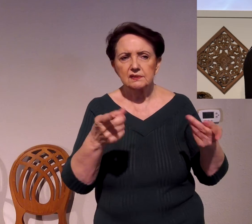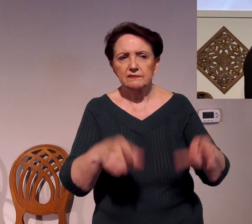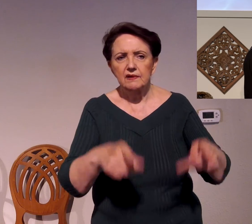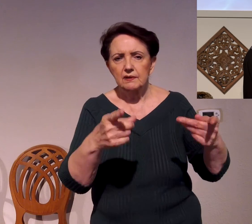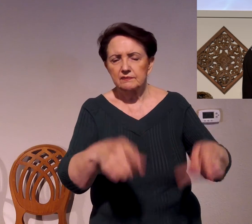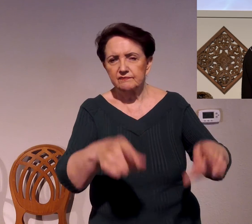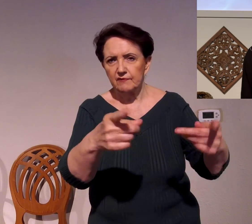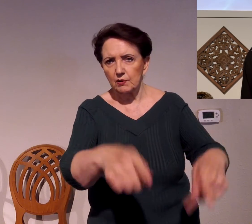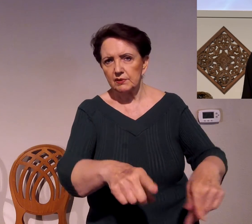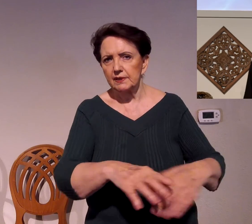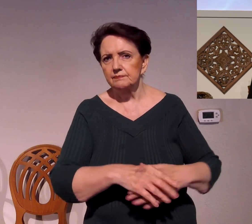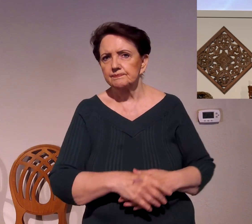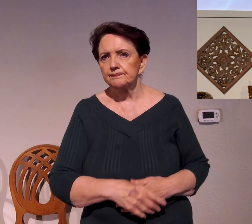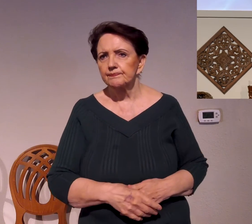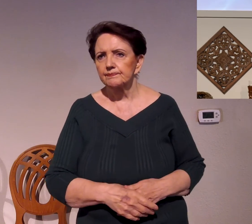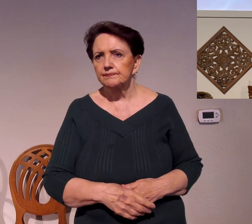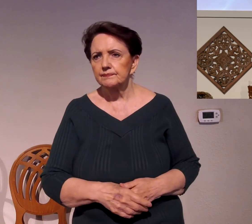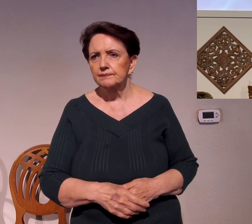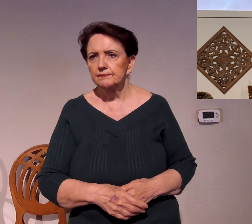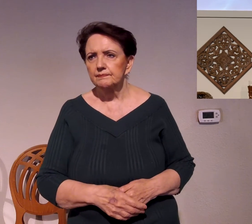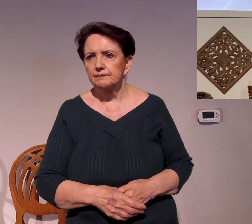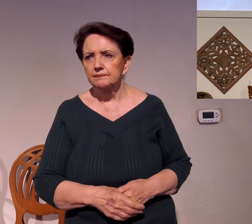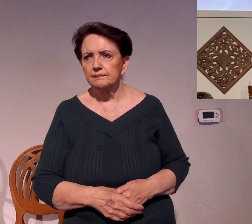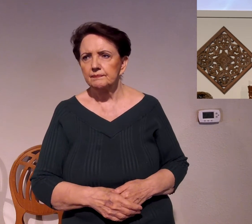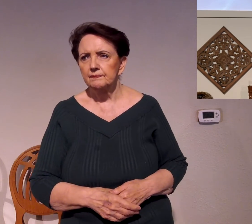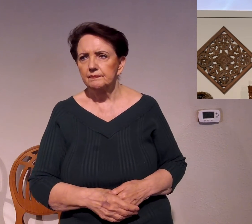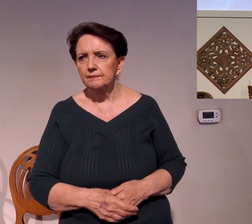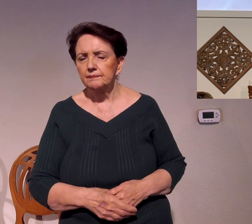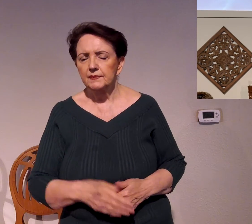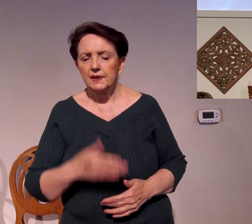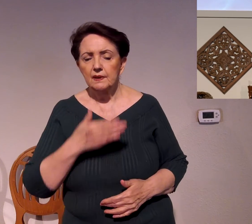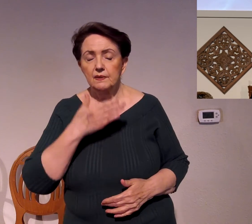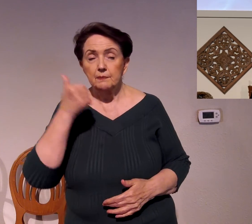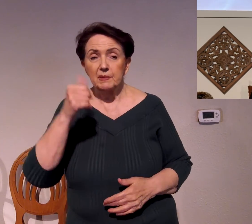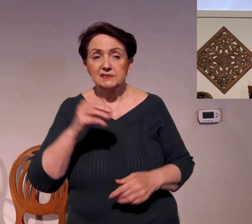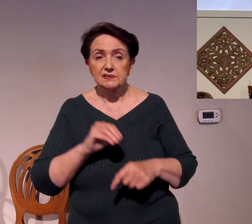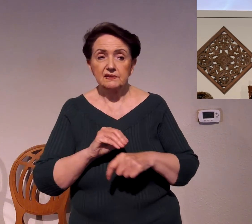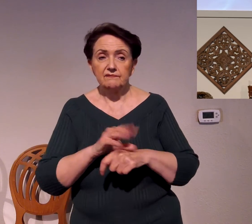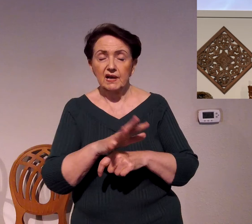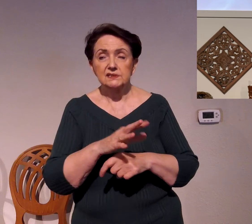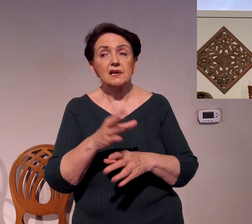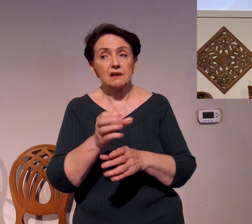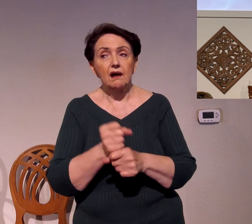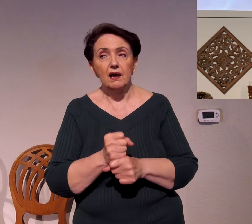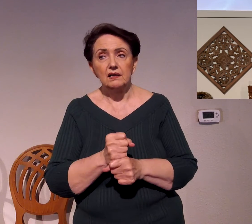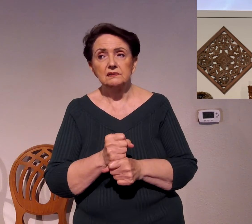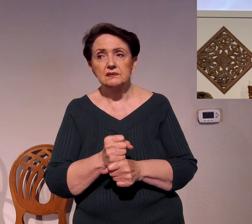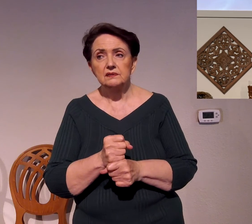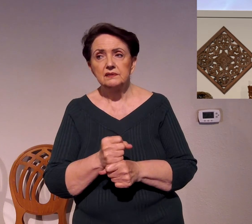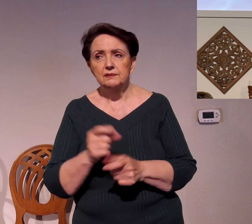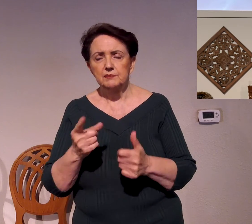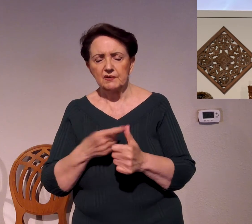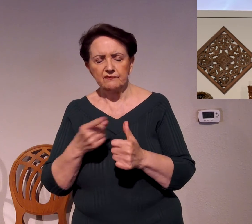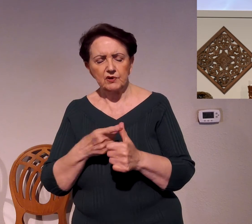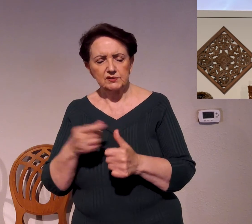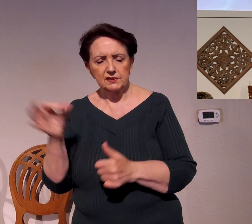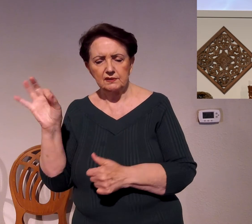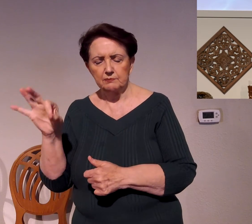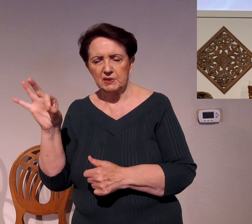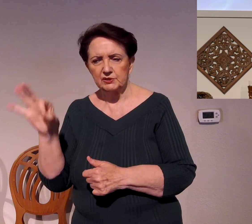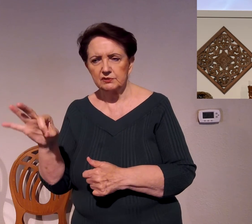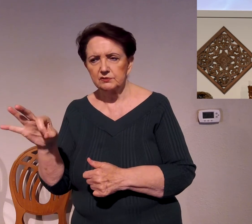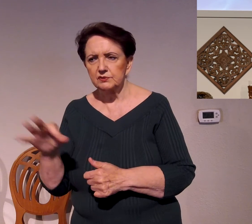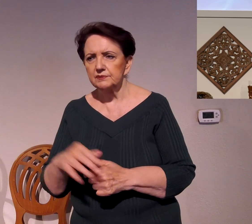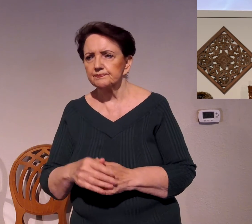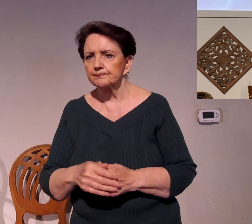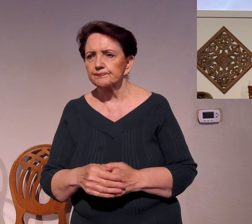unfolding. I want to tell you the best piece of advice I ever got when I first got into the ministry by a lovely man,